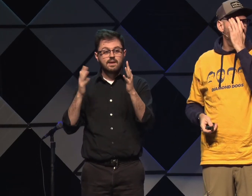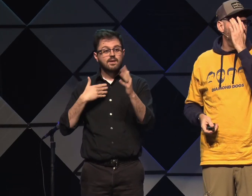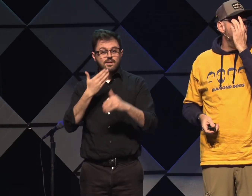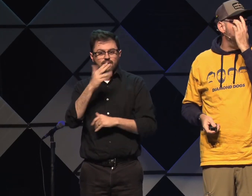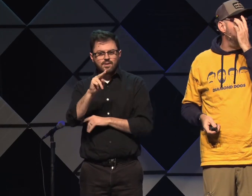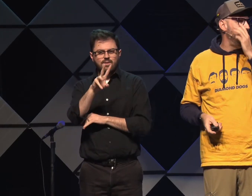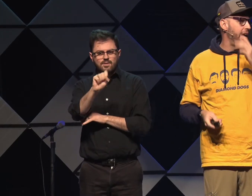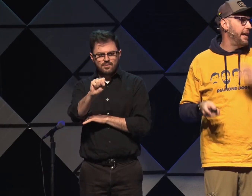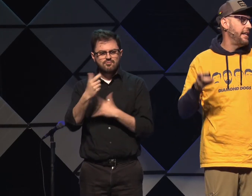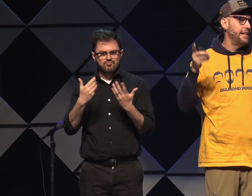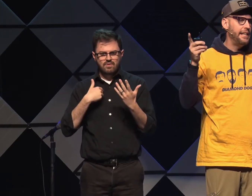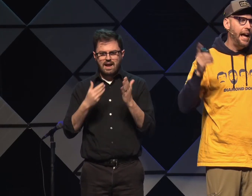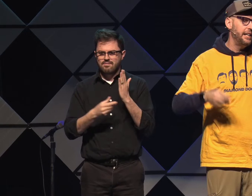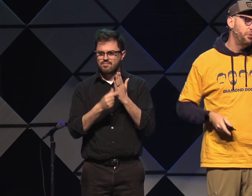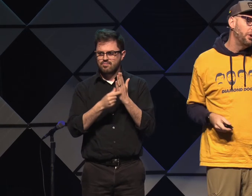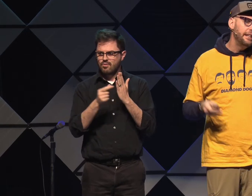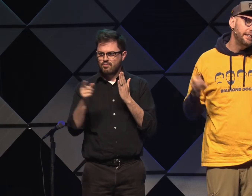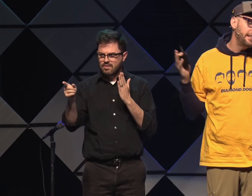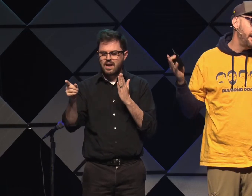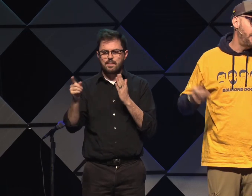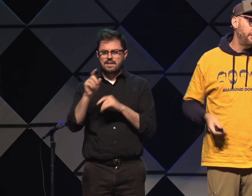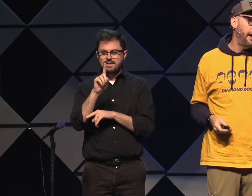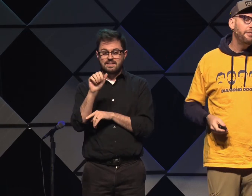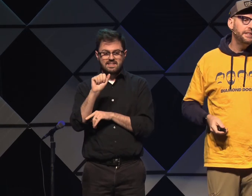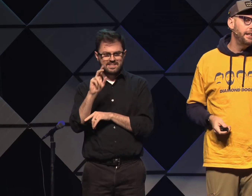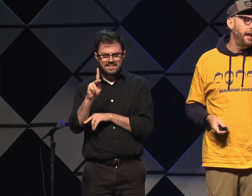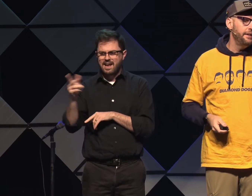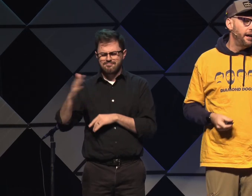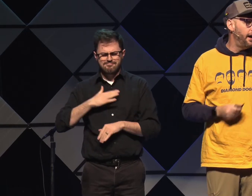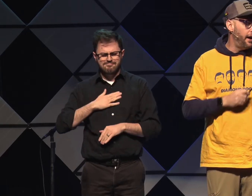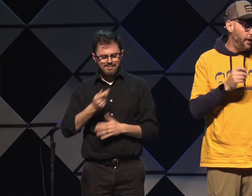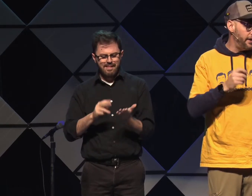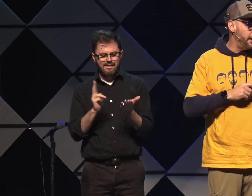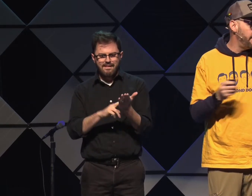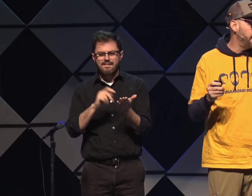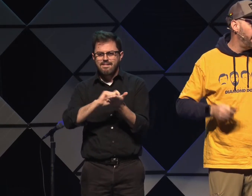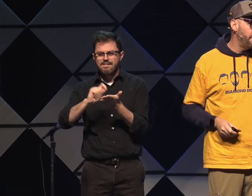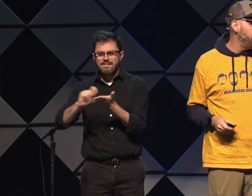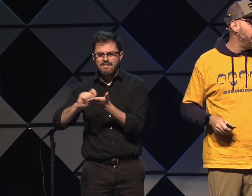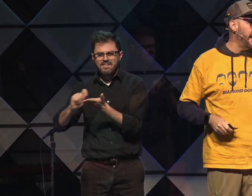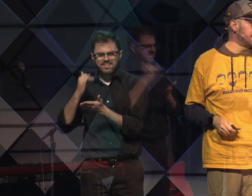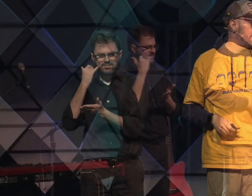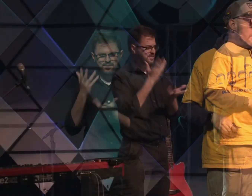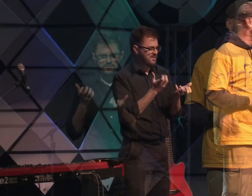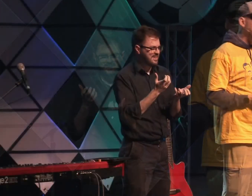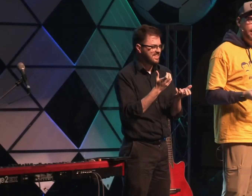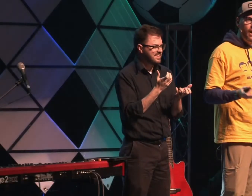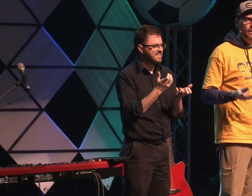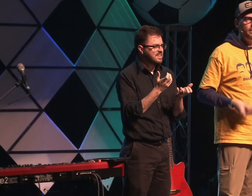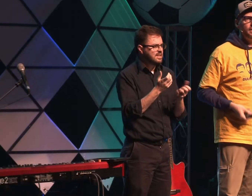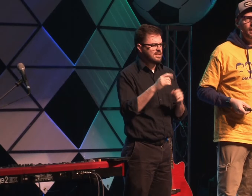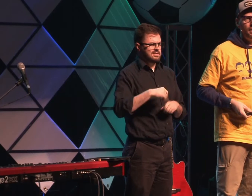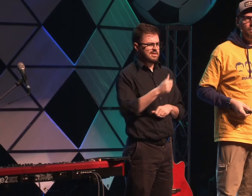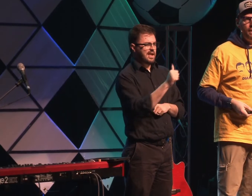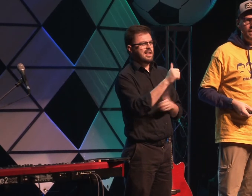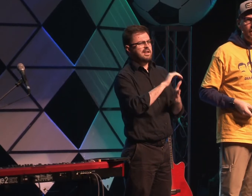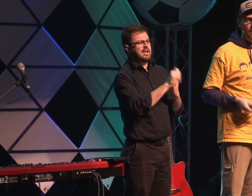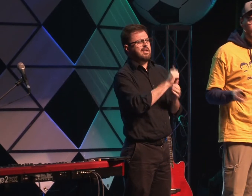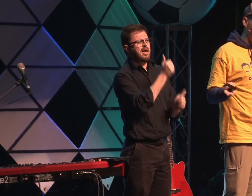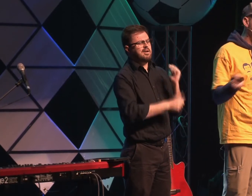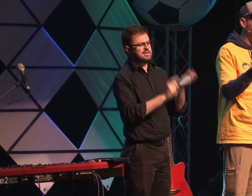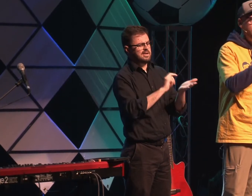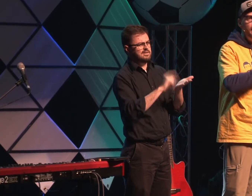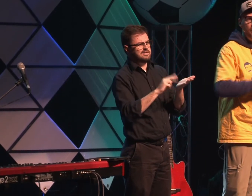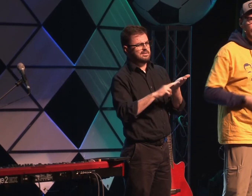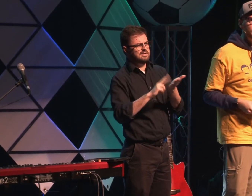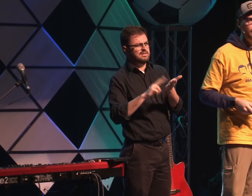got a program there, and Zach is willing to sign autographs today on the cover of that. So it's $10, and that'll